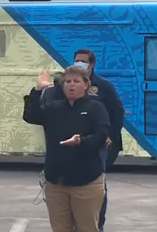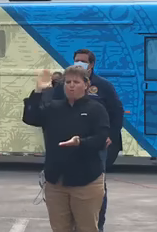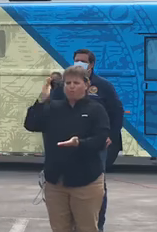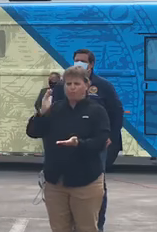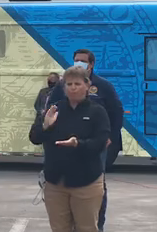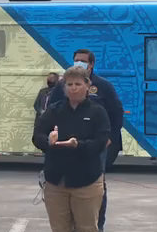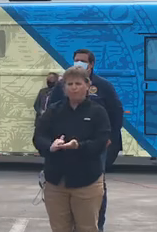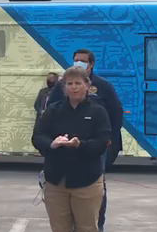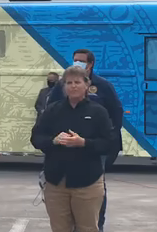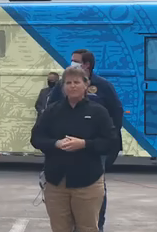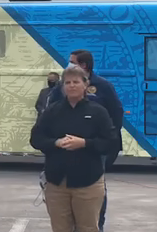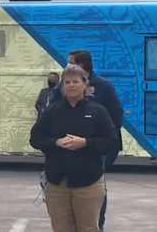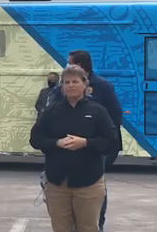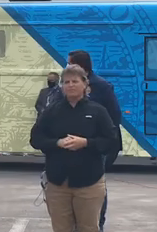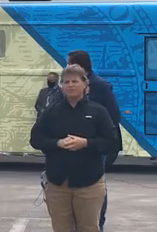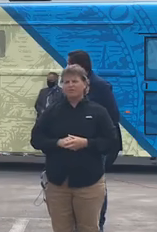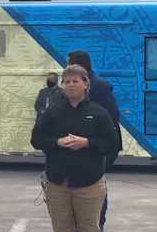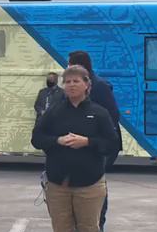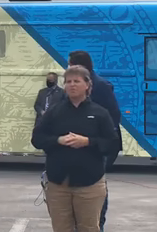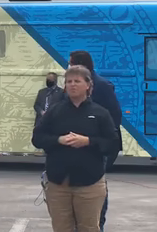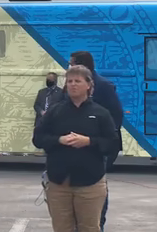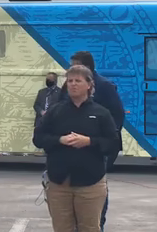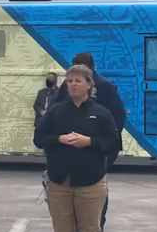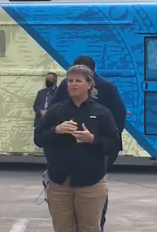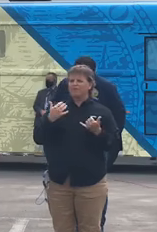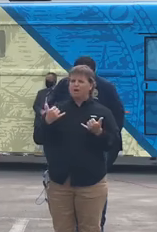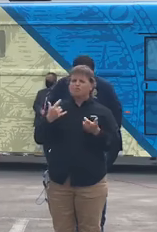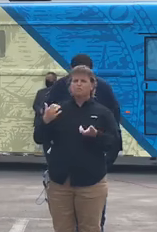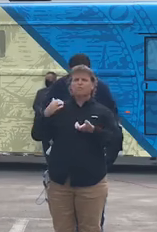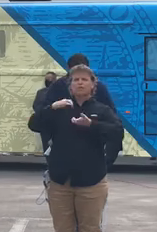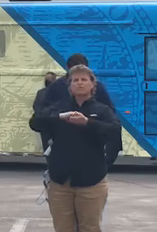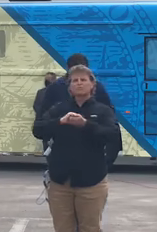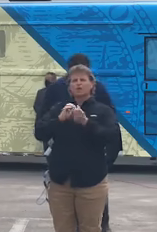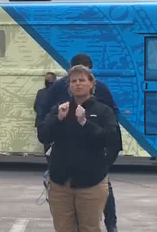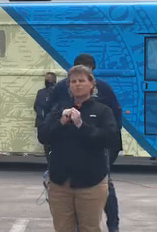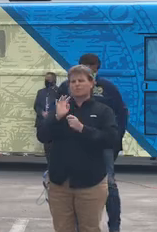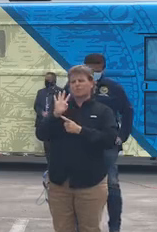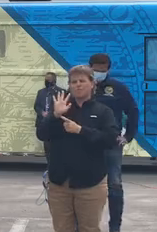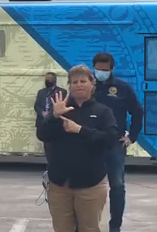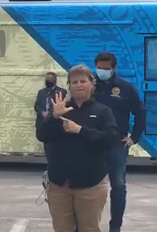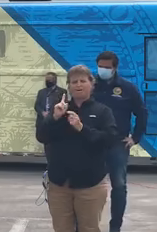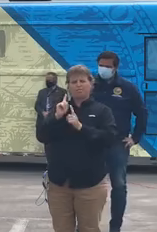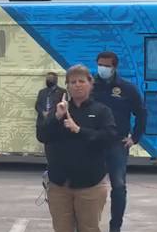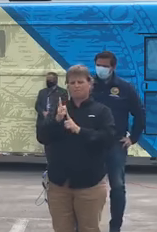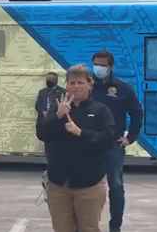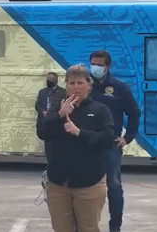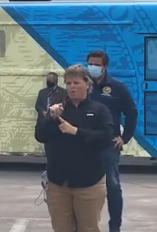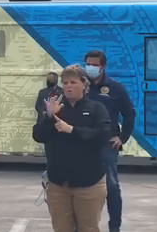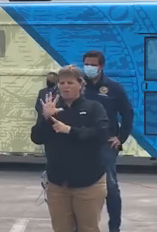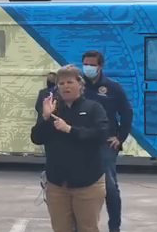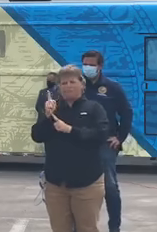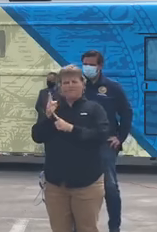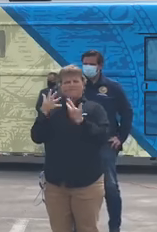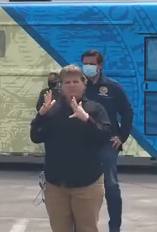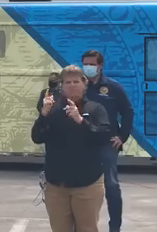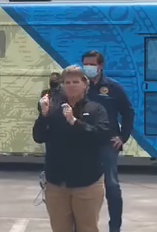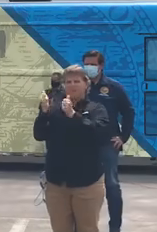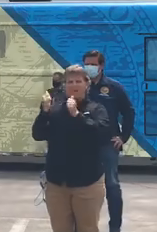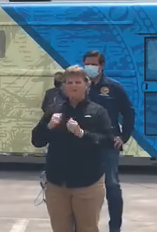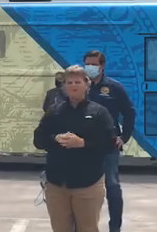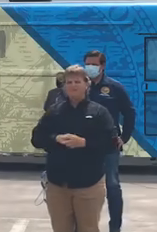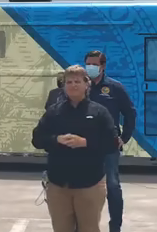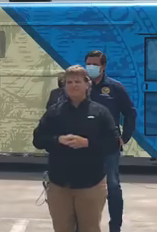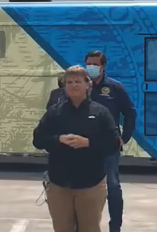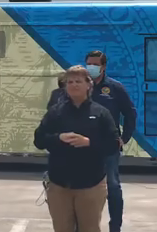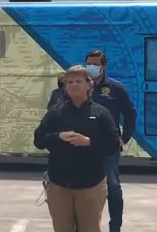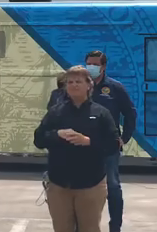with the 45-minute rapid test. The governor mentioned, obviously, that we've done 25 million masks. By the end of this